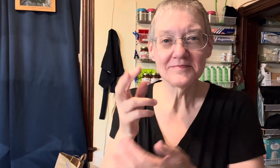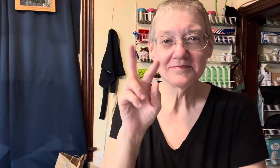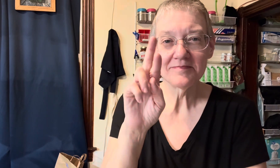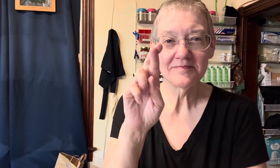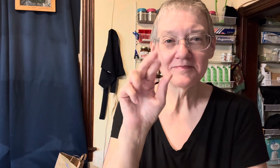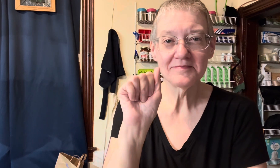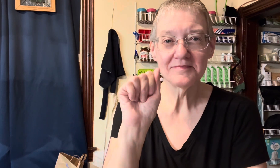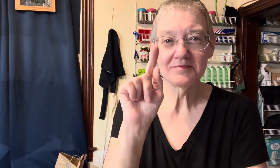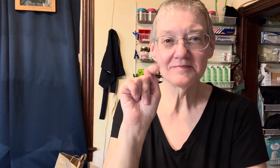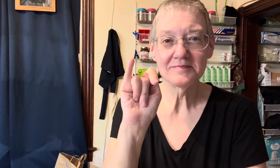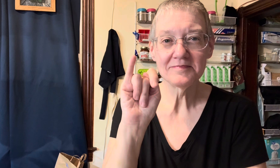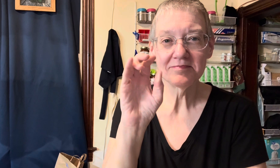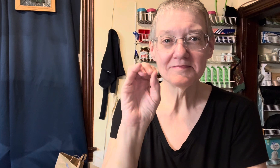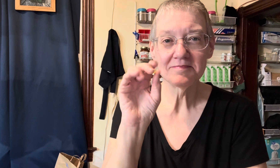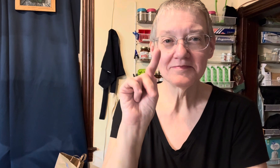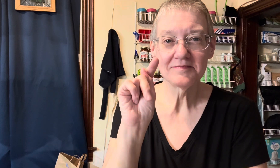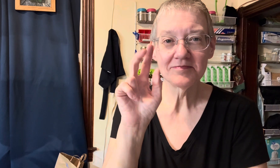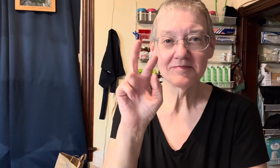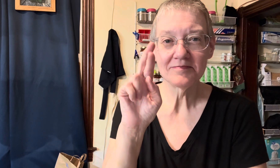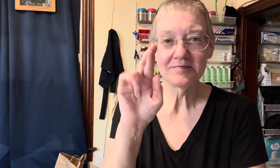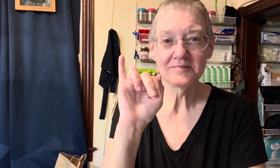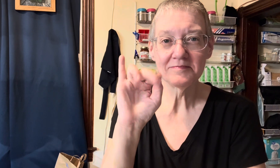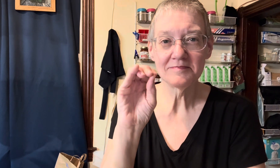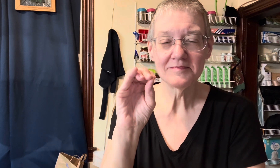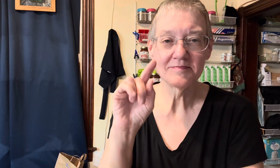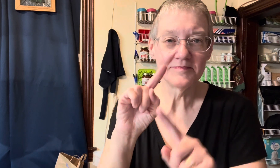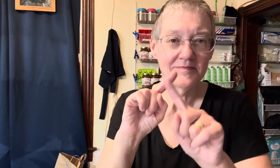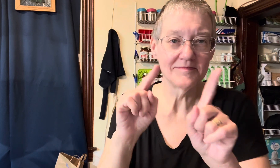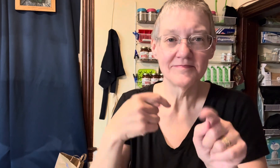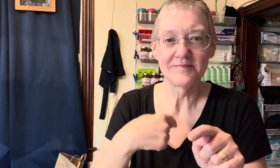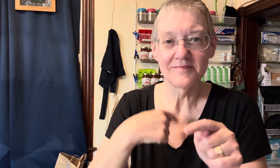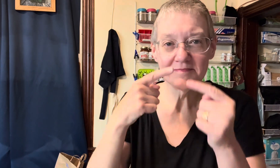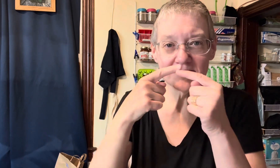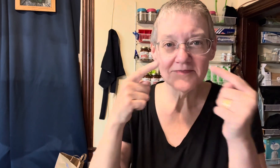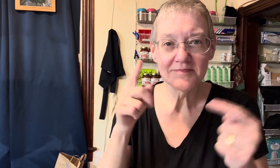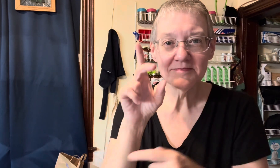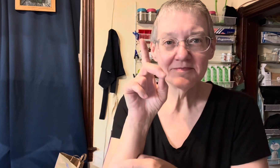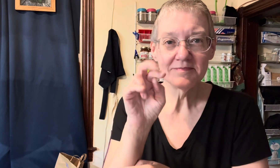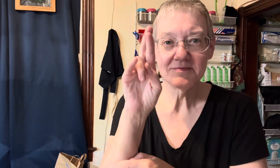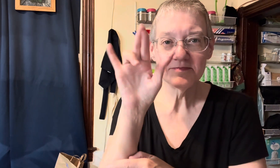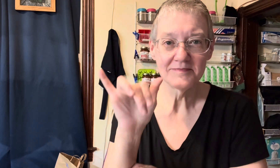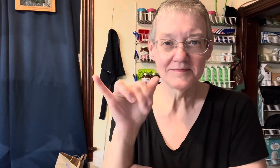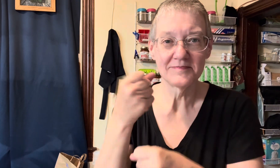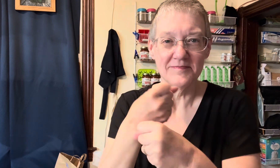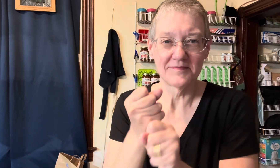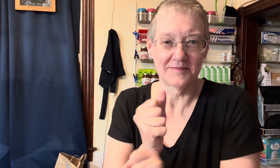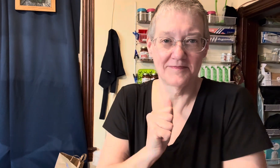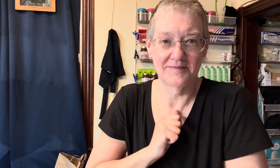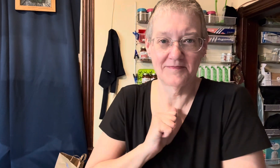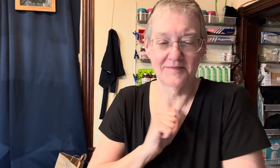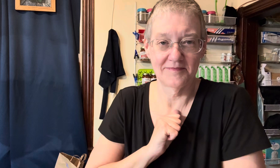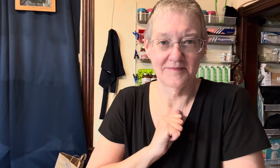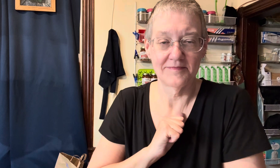I suggest Ratio Trio, but I'm allergic to dairy, so I make my